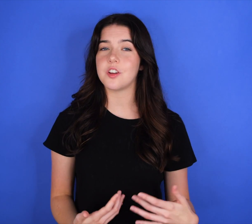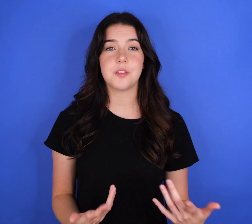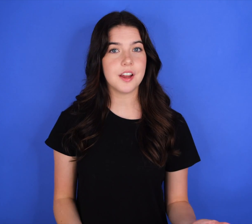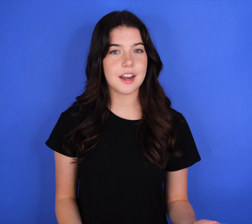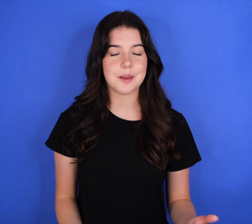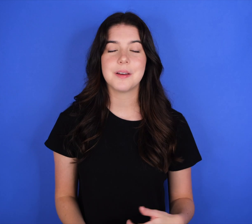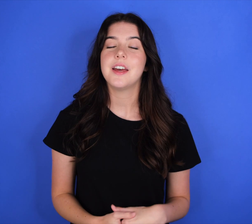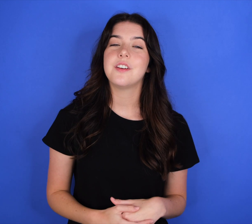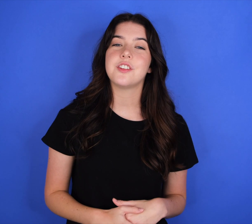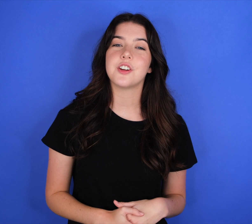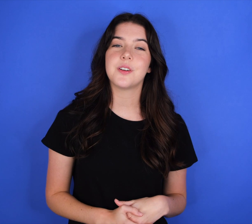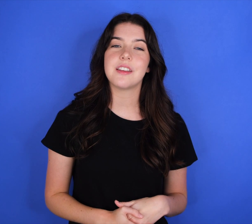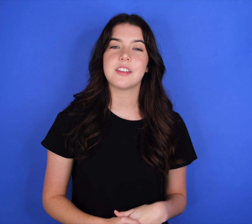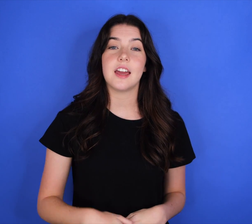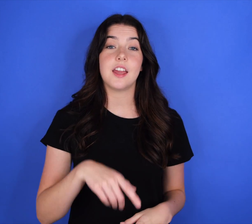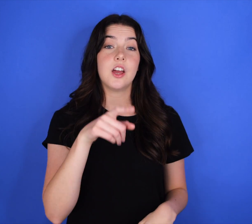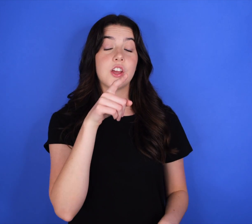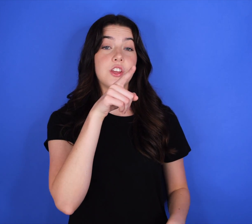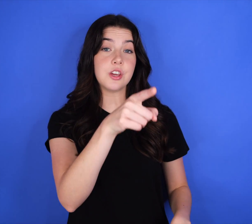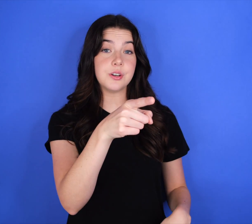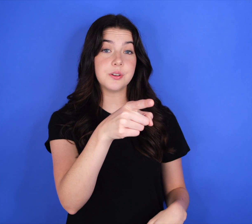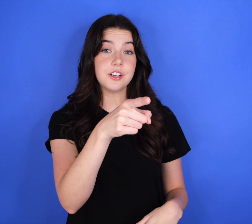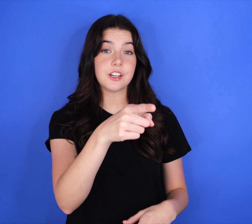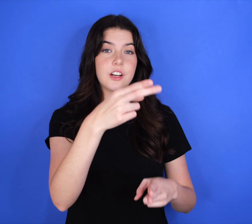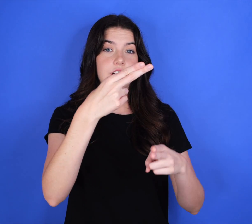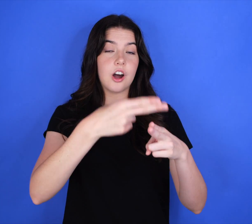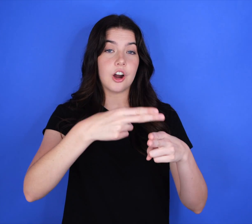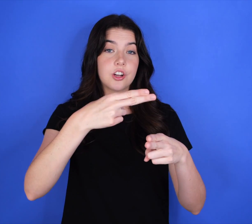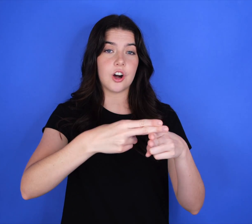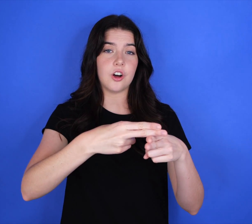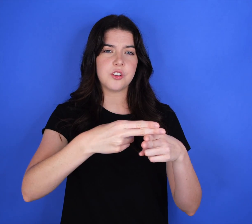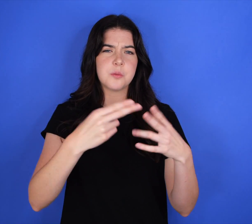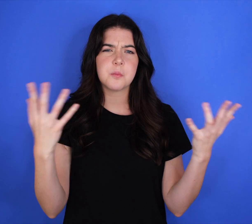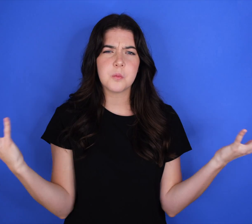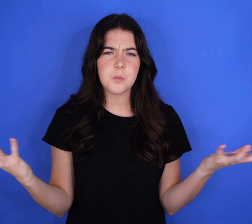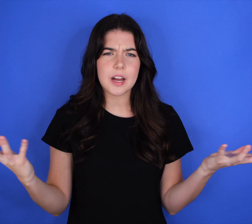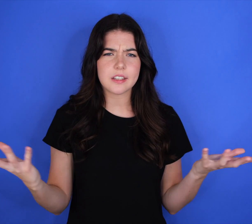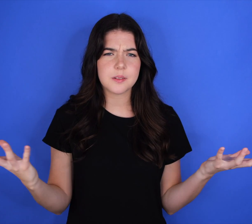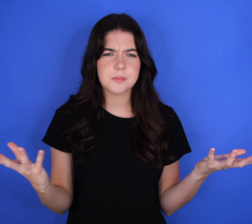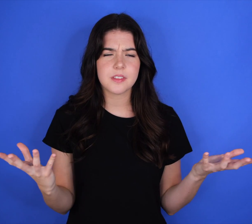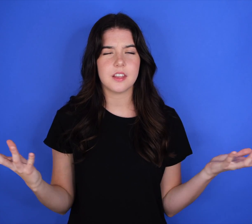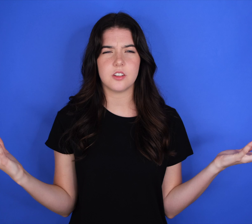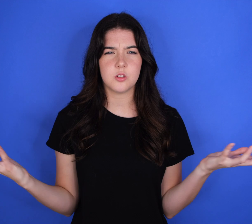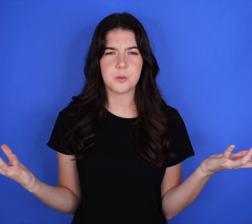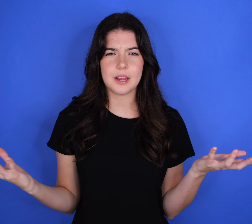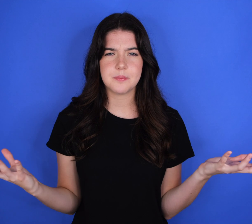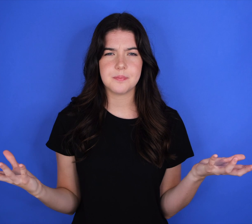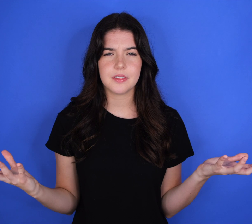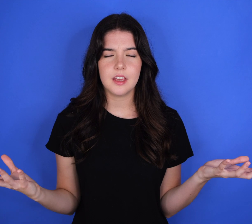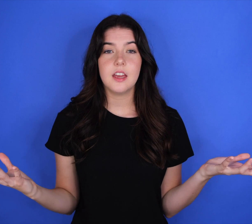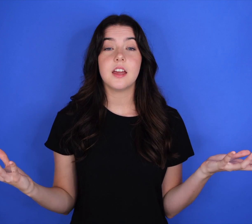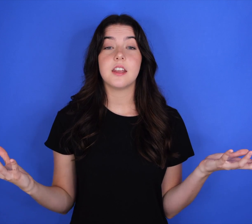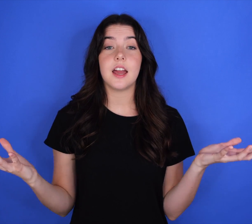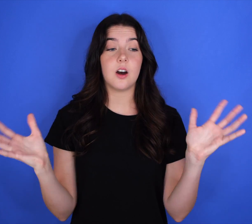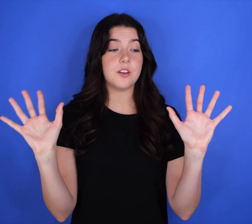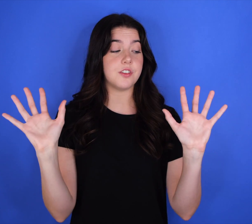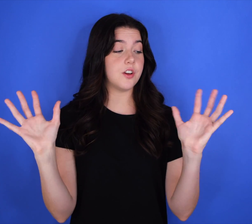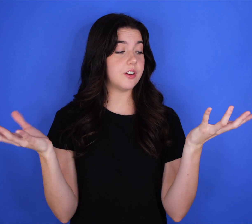know their name. So you're going to say, you are called what? This is what. Now, if you